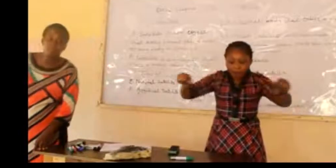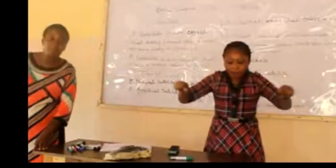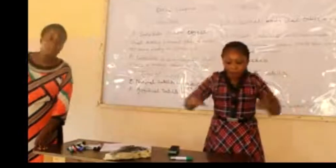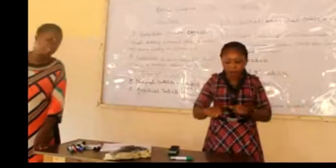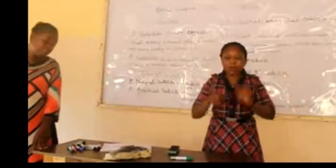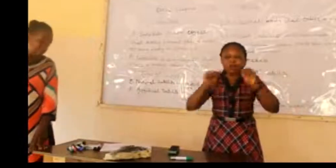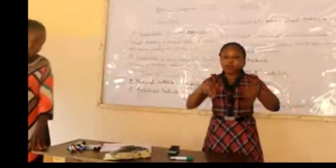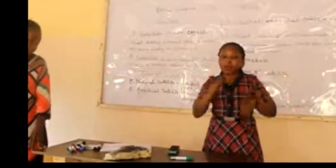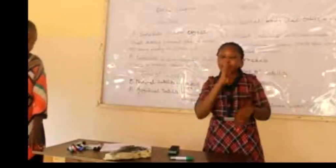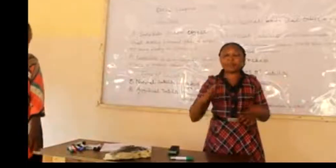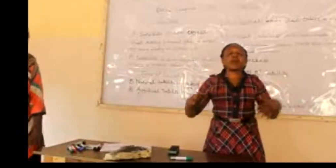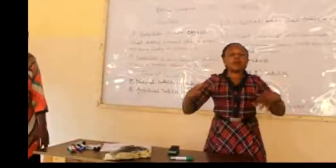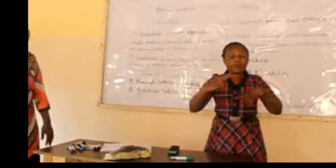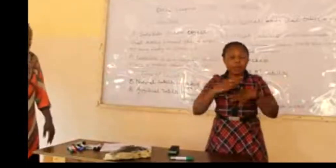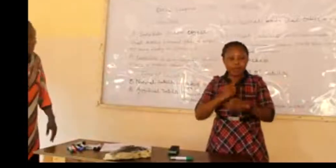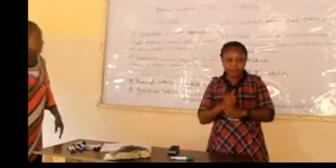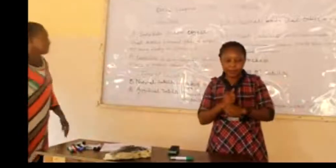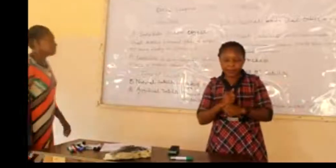do I mean by this?